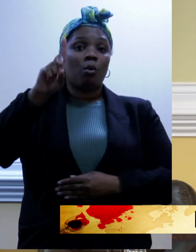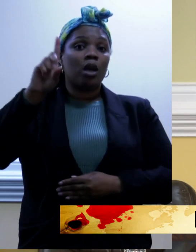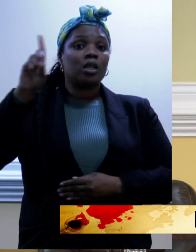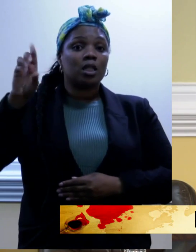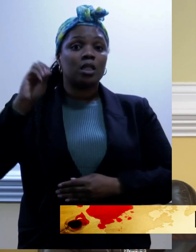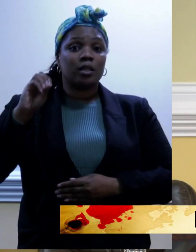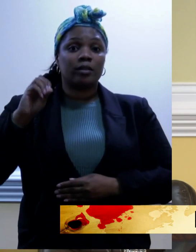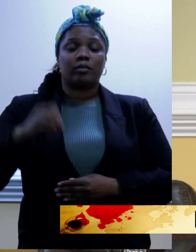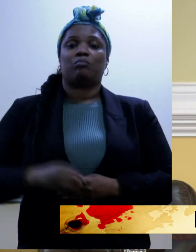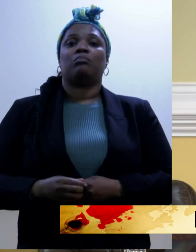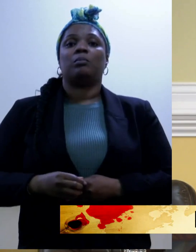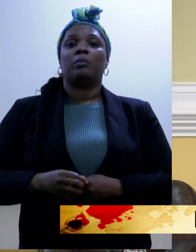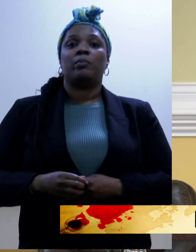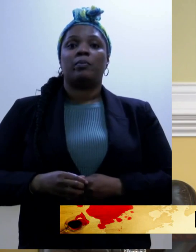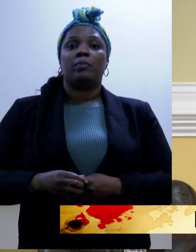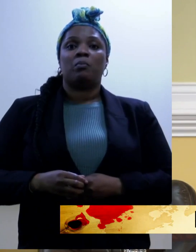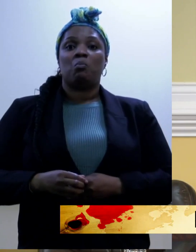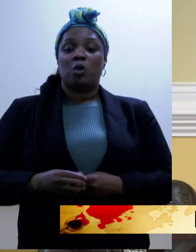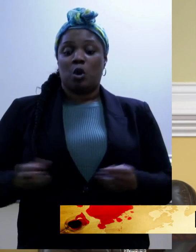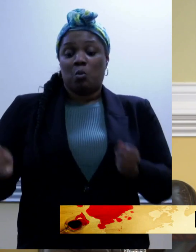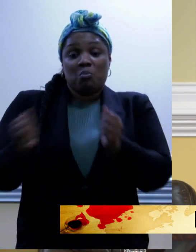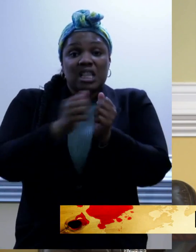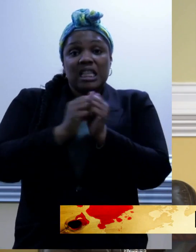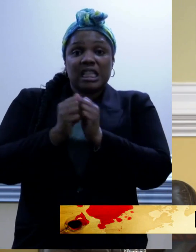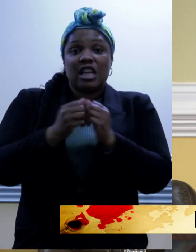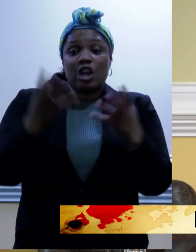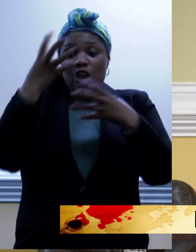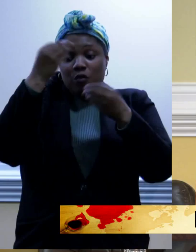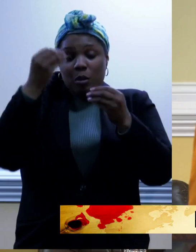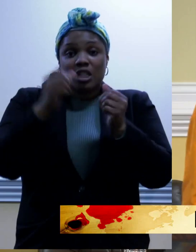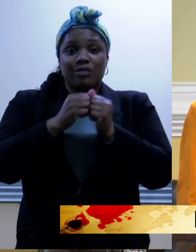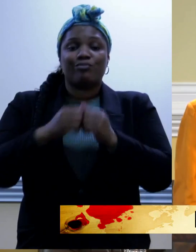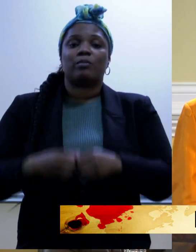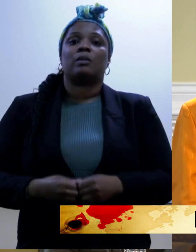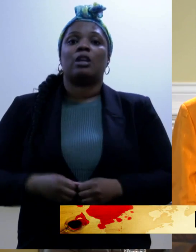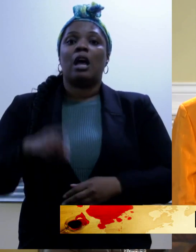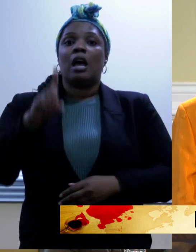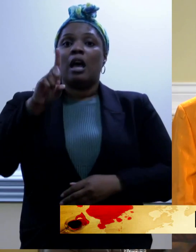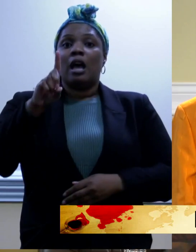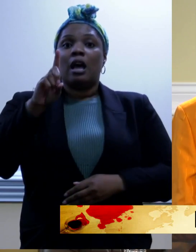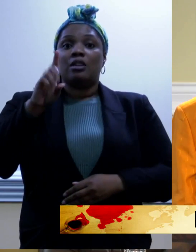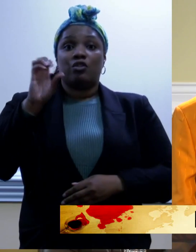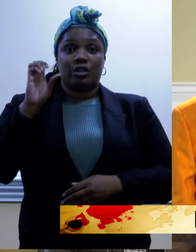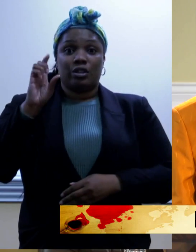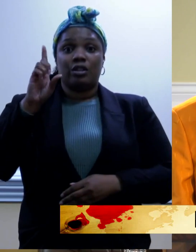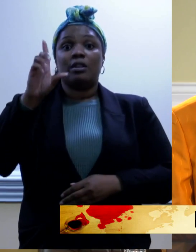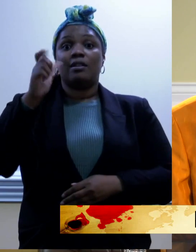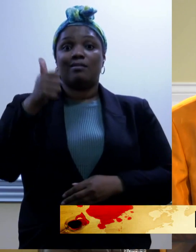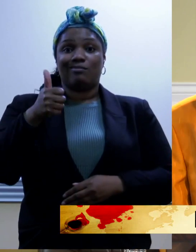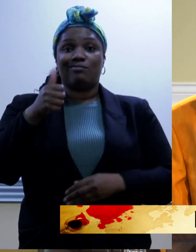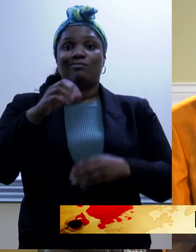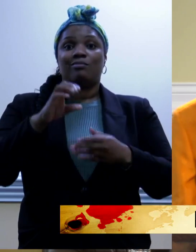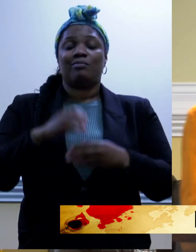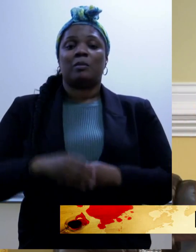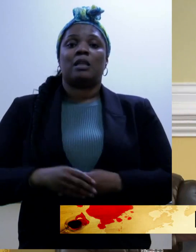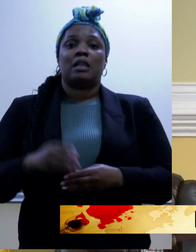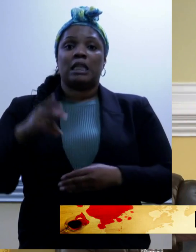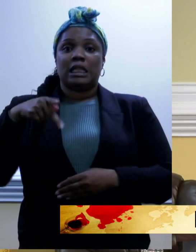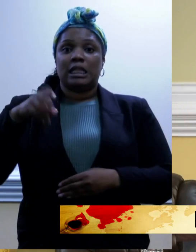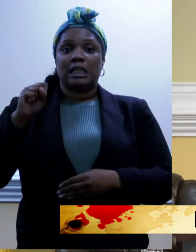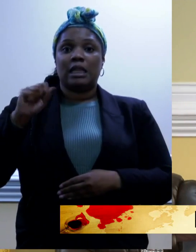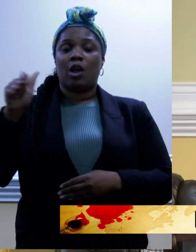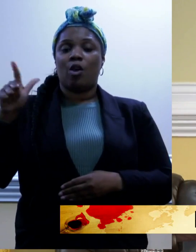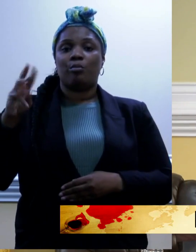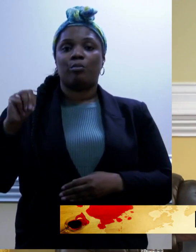Psalm 110. And we're going to tie it all together, sisters and brothers. 110th chapter Psalms. We're going to read